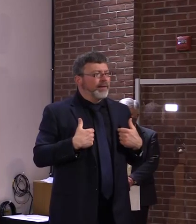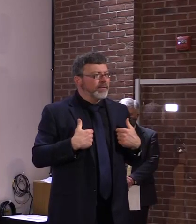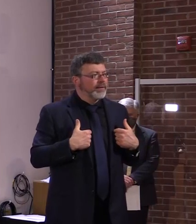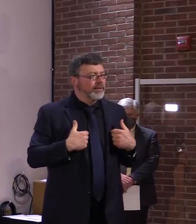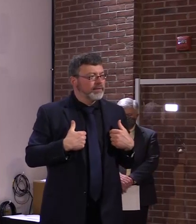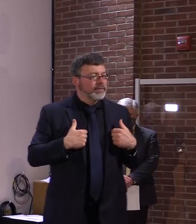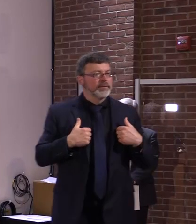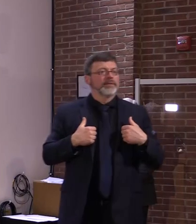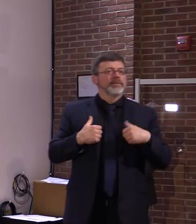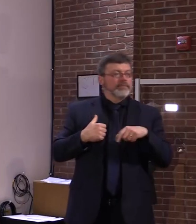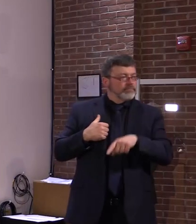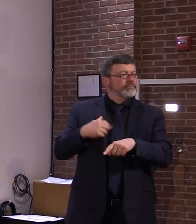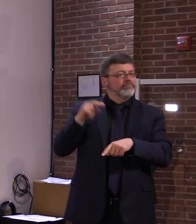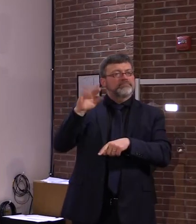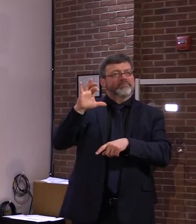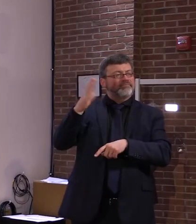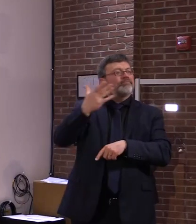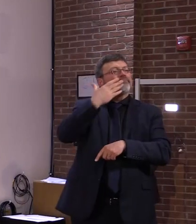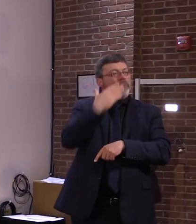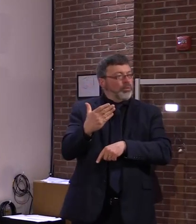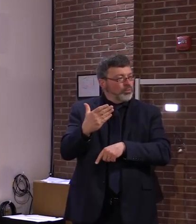Wilson Ring, the Associated Press.